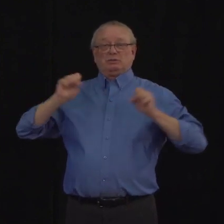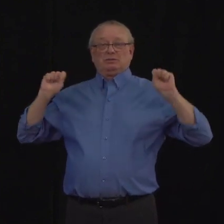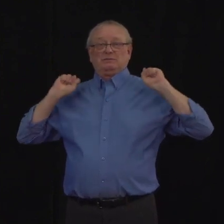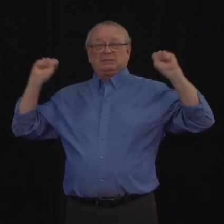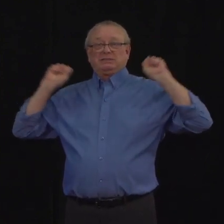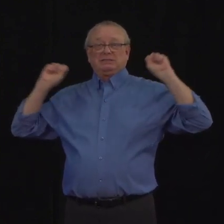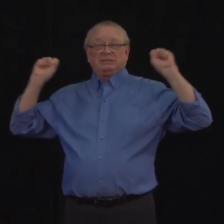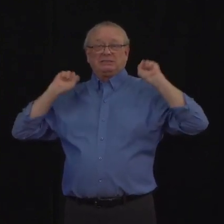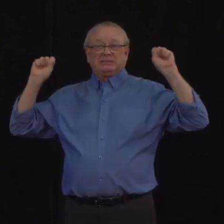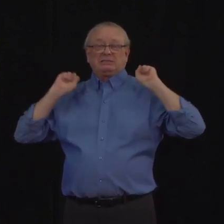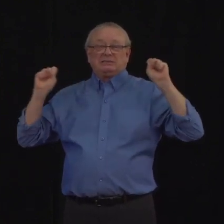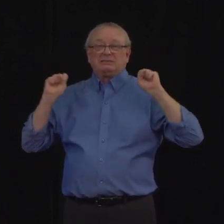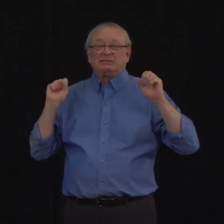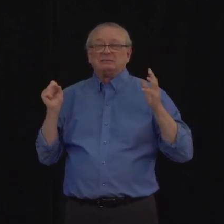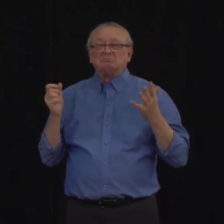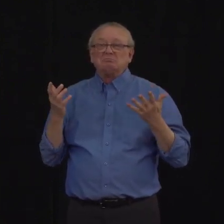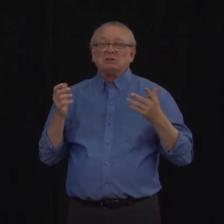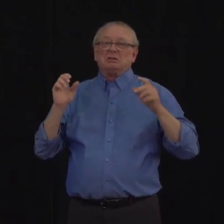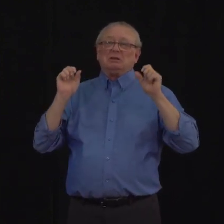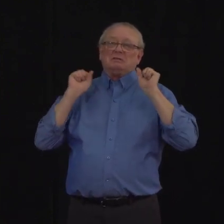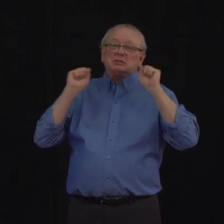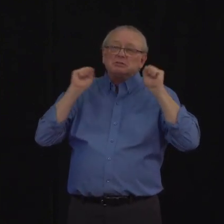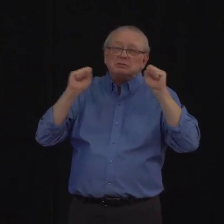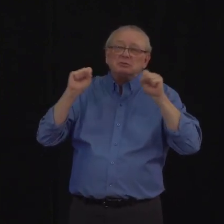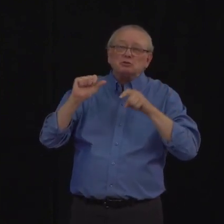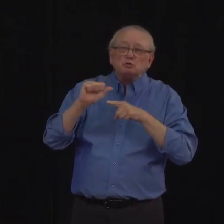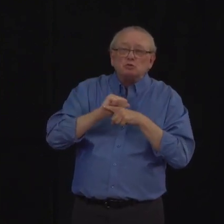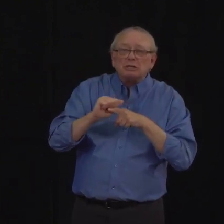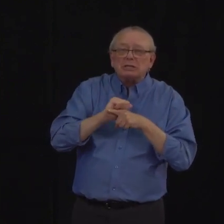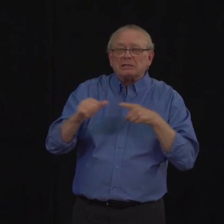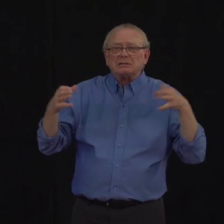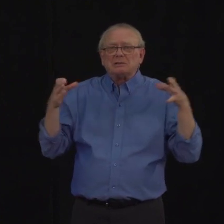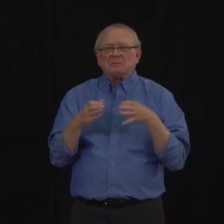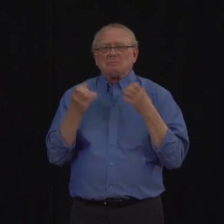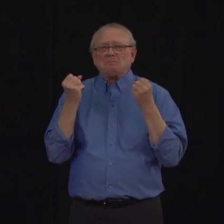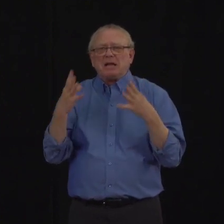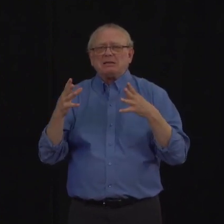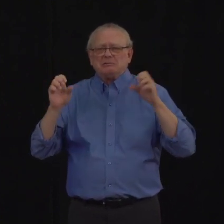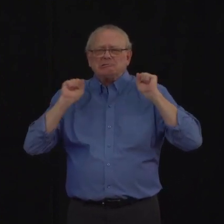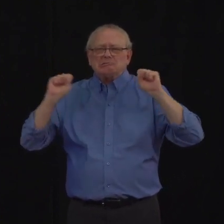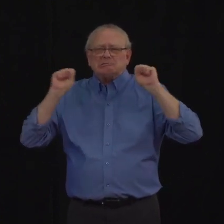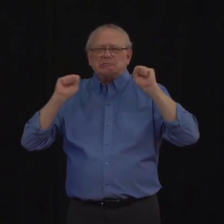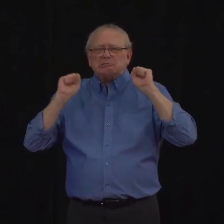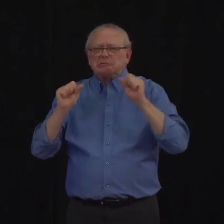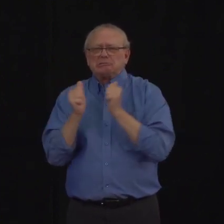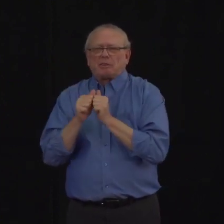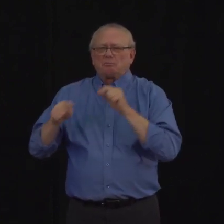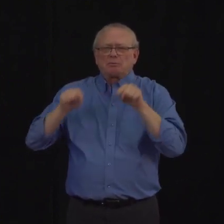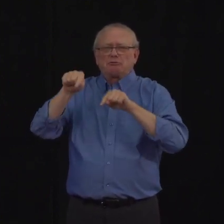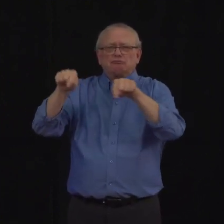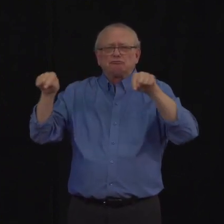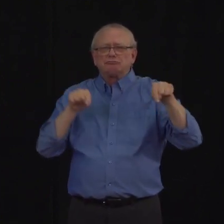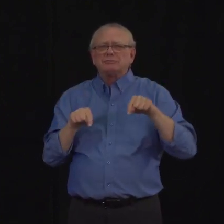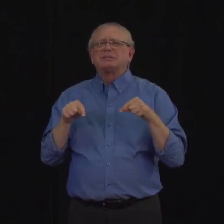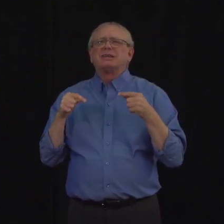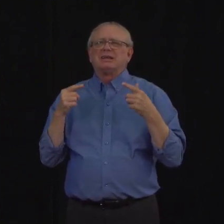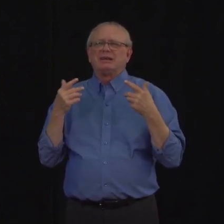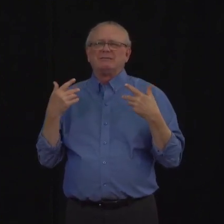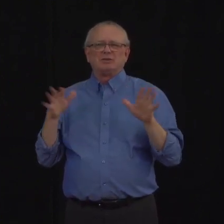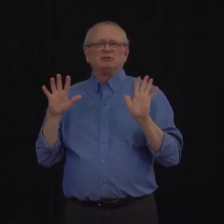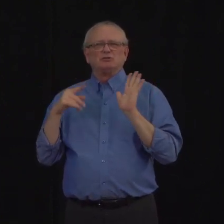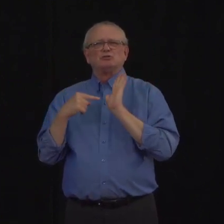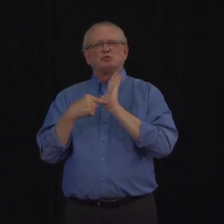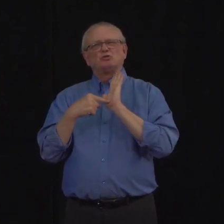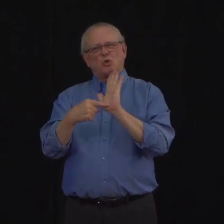example, high-intensity fitness training in a group indoors. There have been reports globally of outbreaks in those settings.